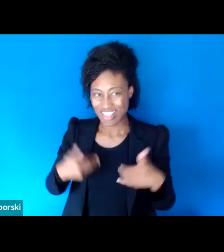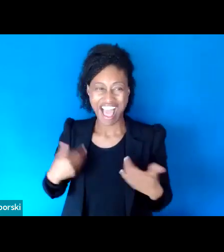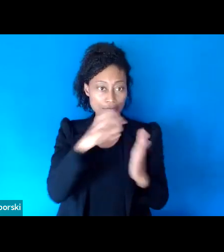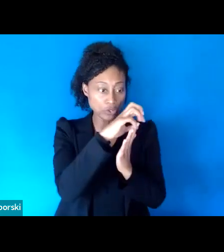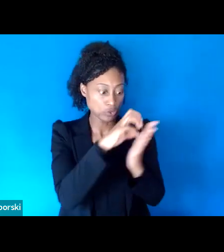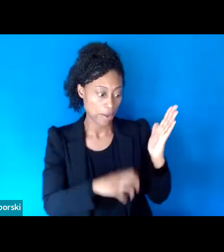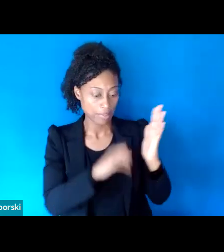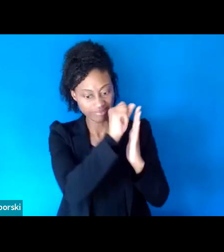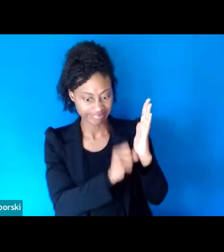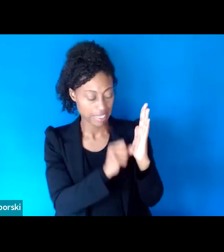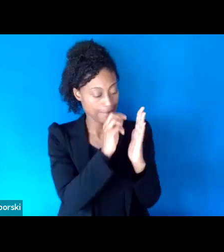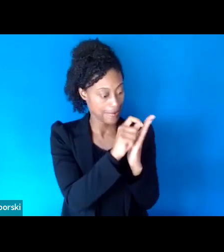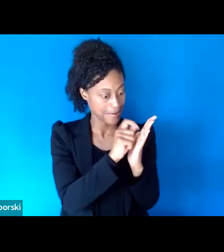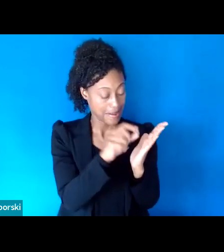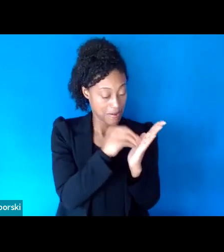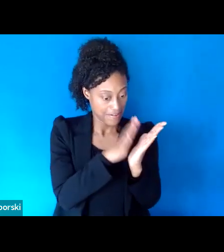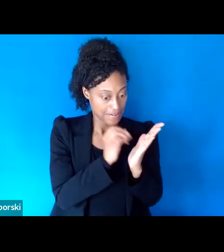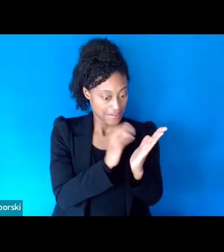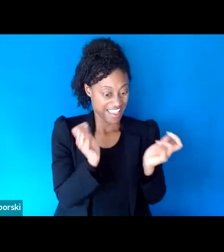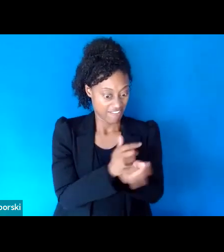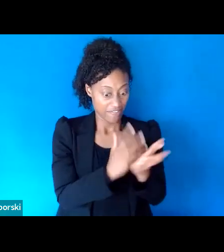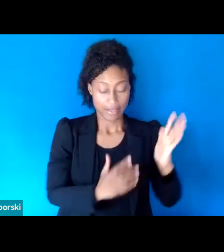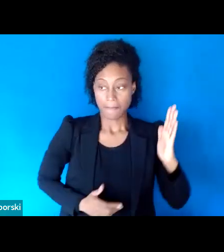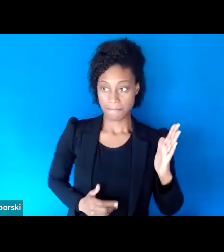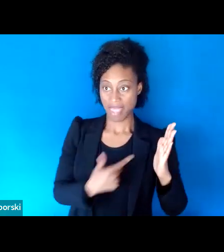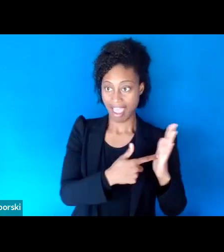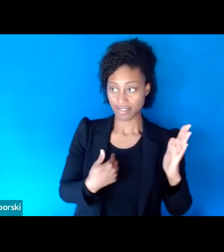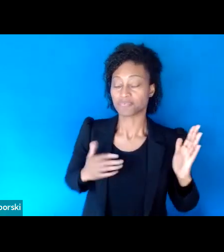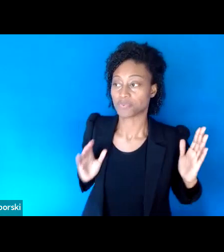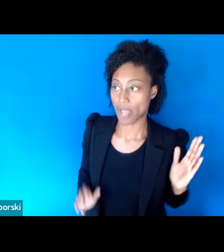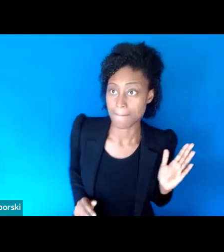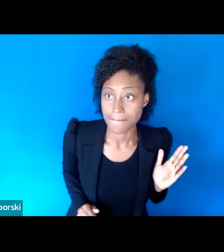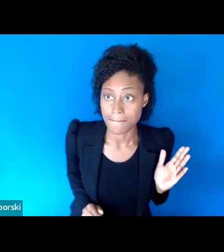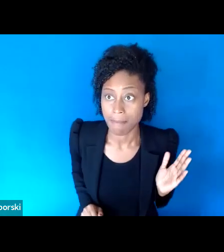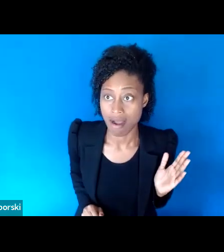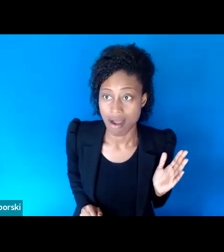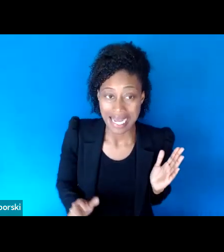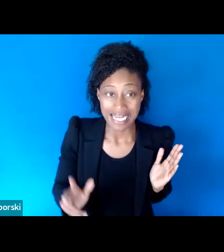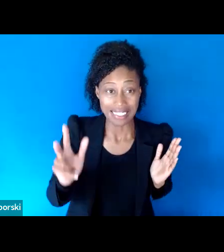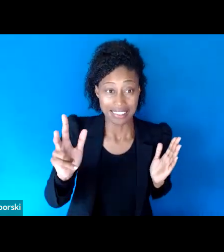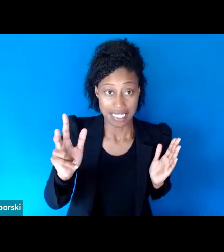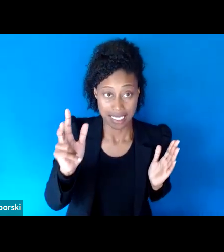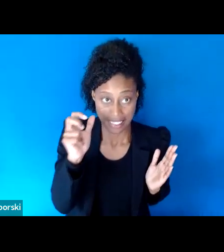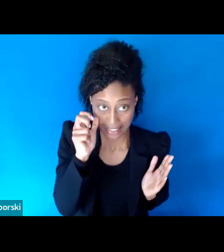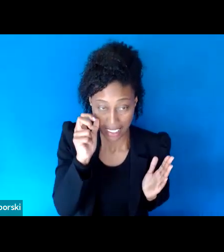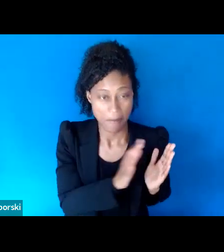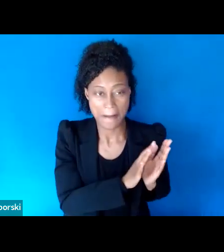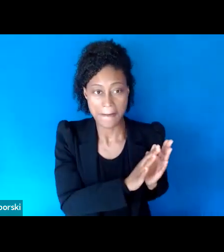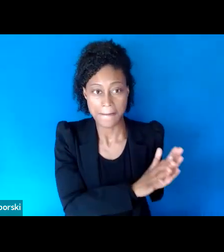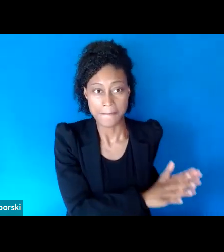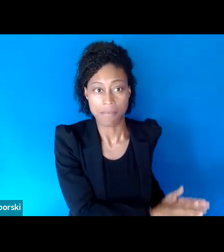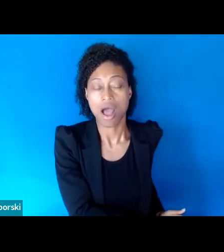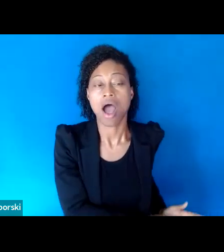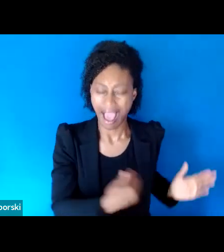for everything. And so I challenge myself, what can I do to listen and not just try to make waiting to